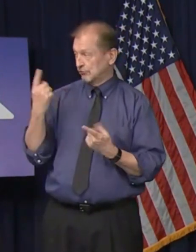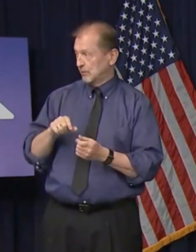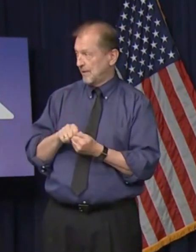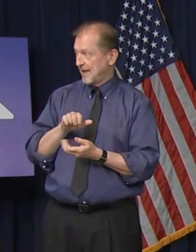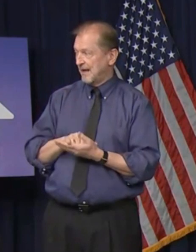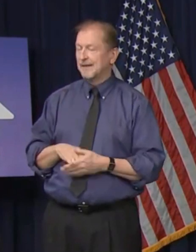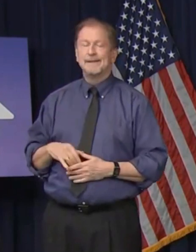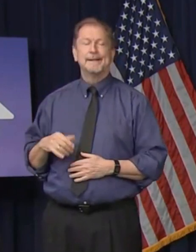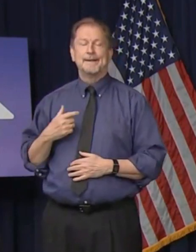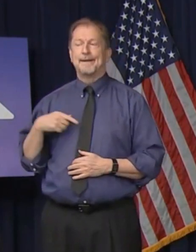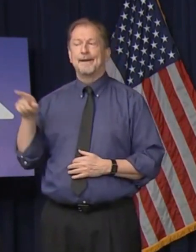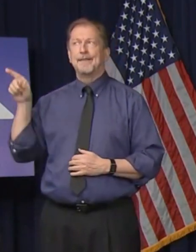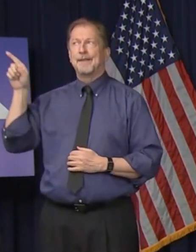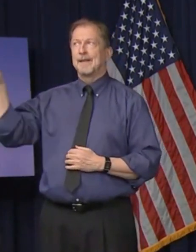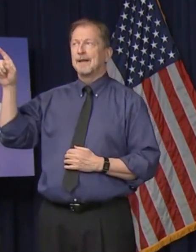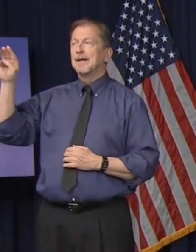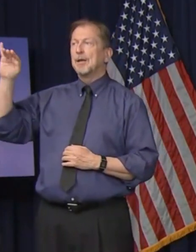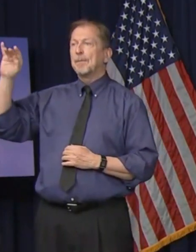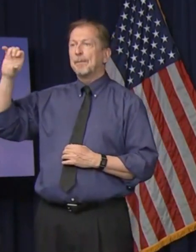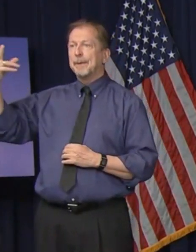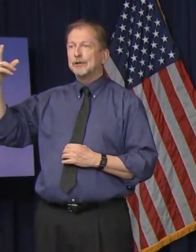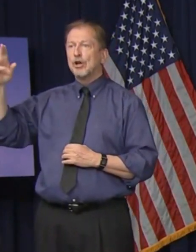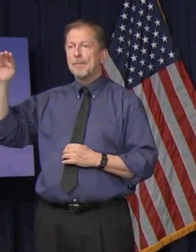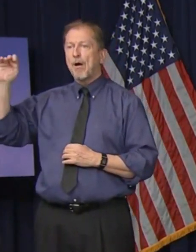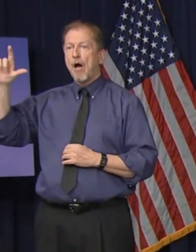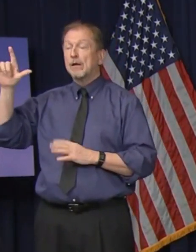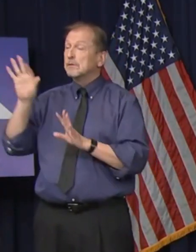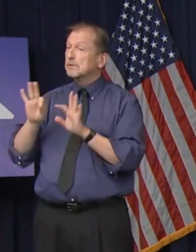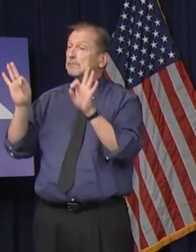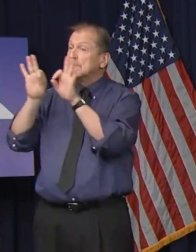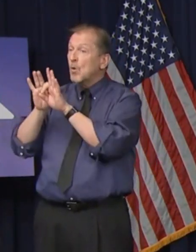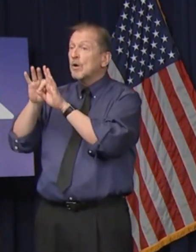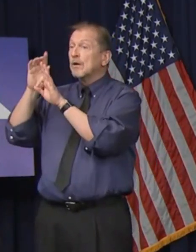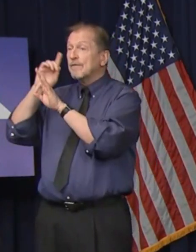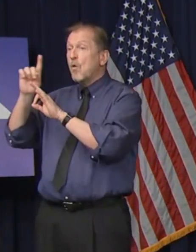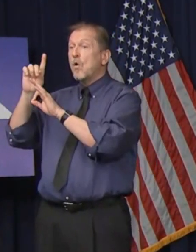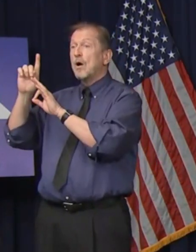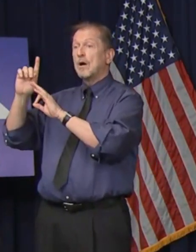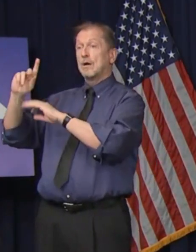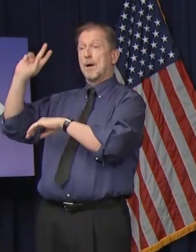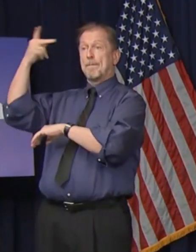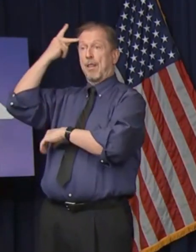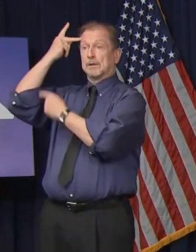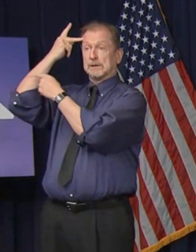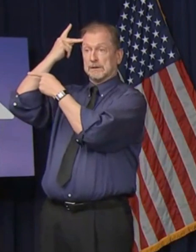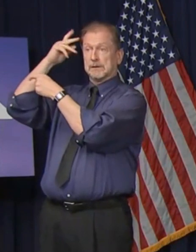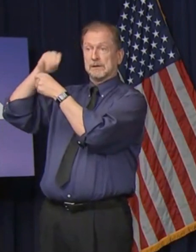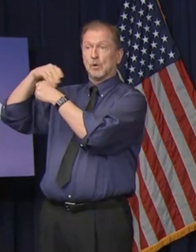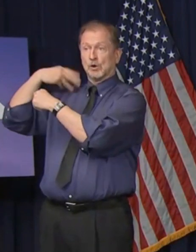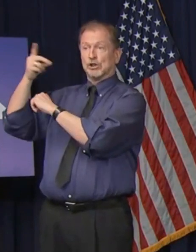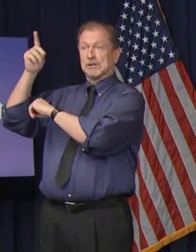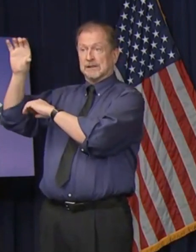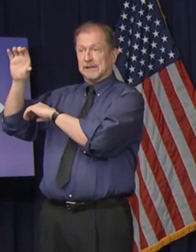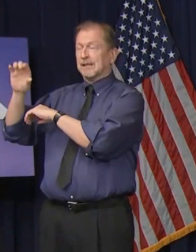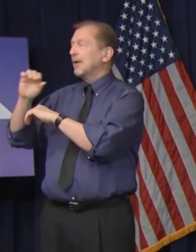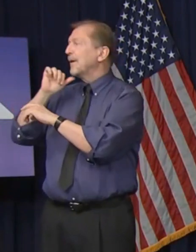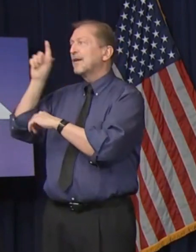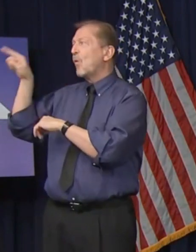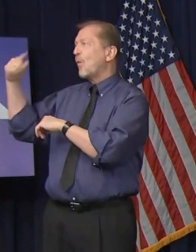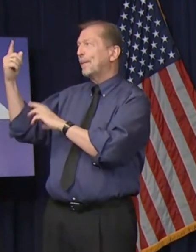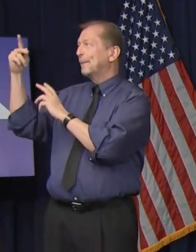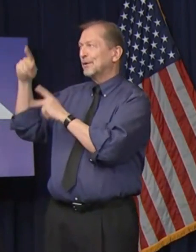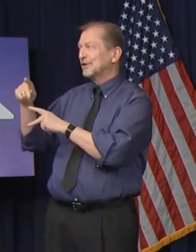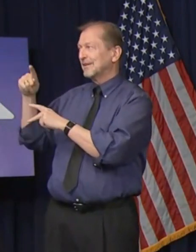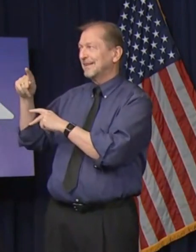Majority Leader McConnell is certainly important to the process of getting things done in Washington, D.C., but he's not the only person